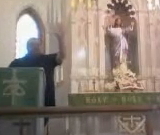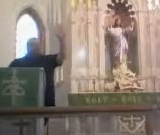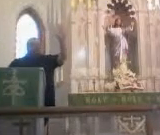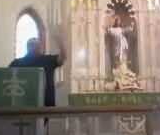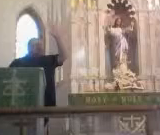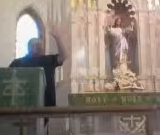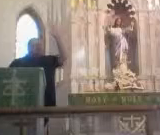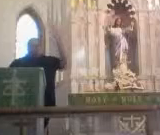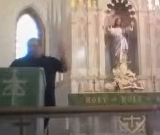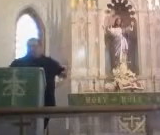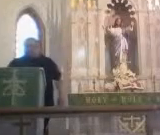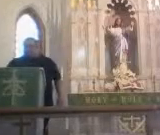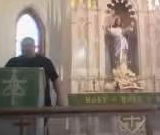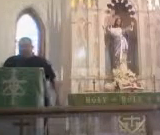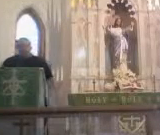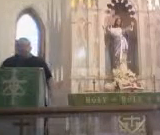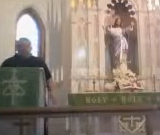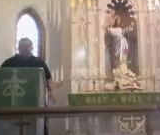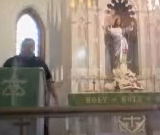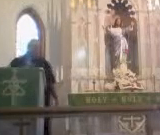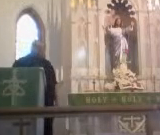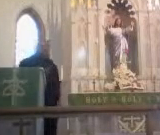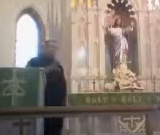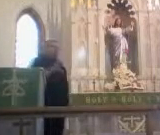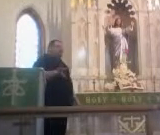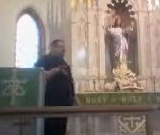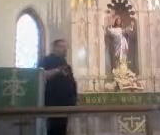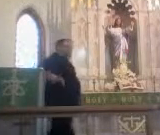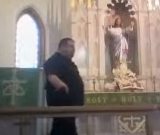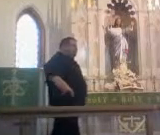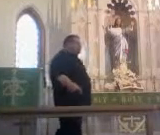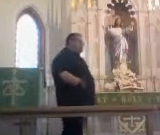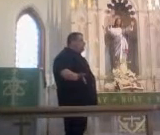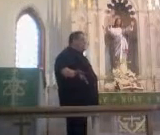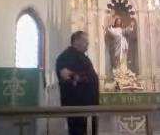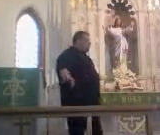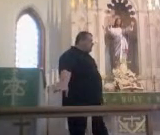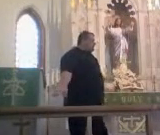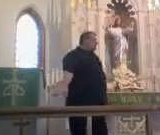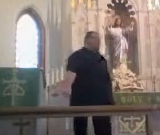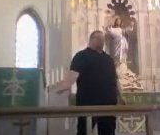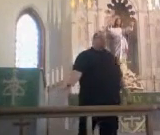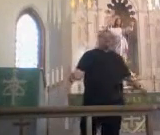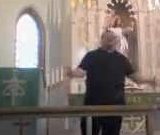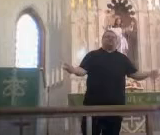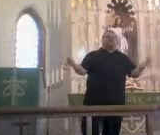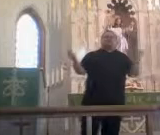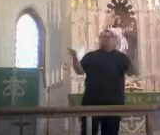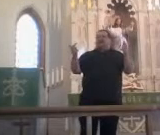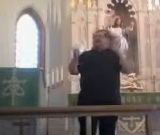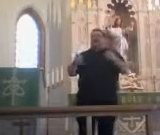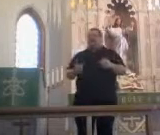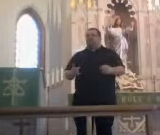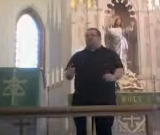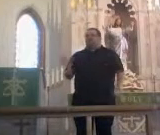only true God, Yahweh, was punishing the nation of Israel for rejecting him and trying to get them to come back to him